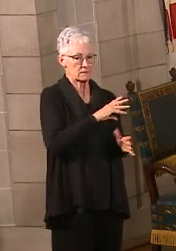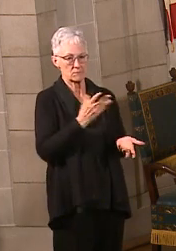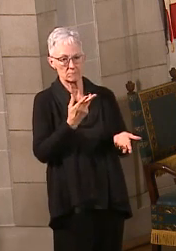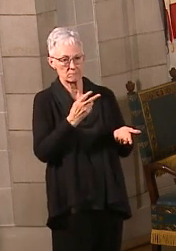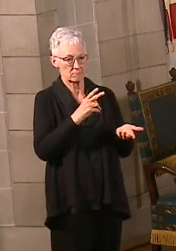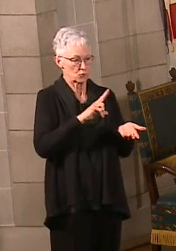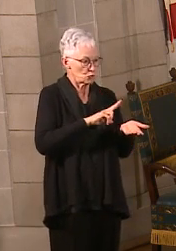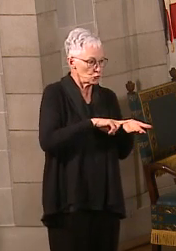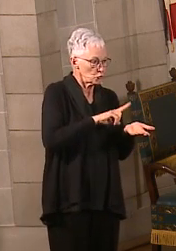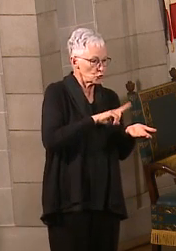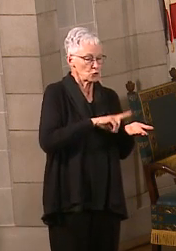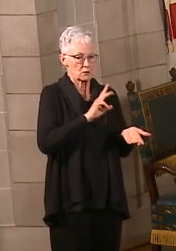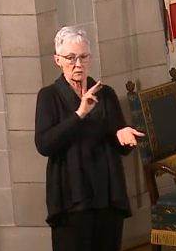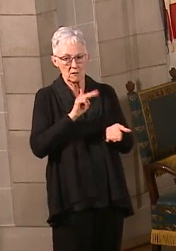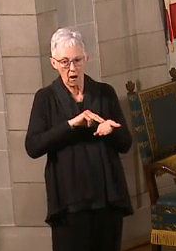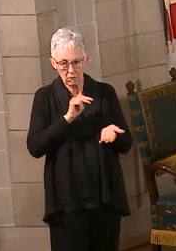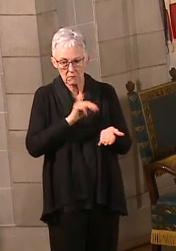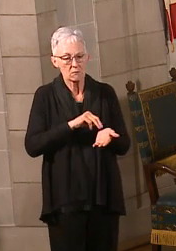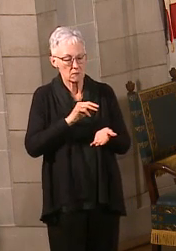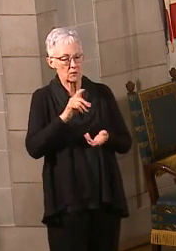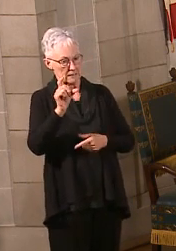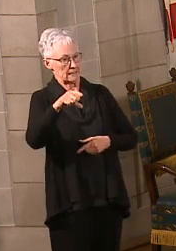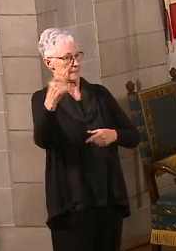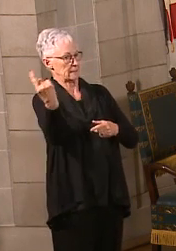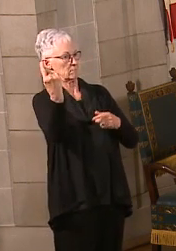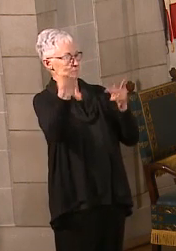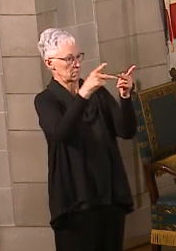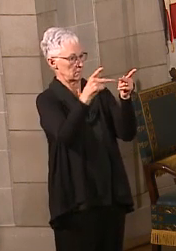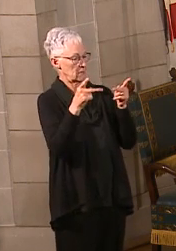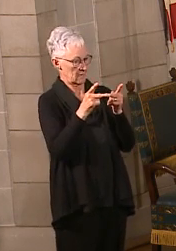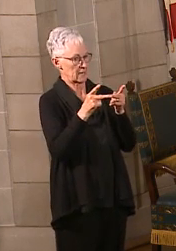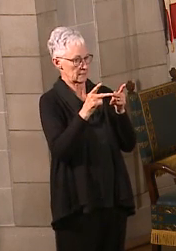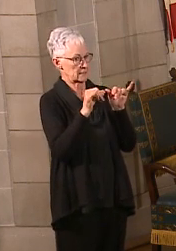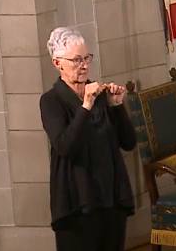worker, you want to get that place to stay, call that